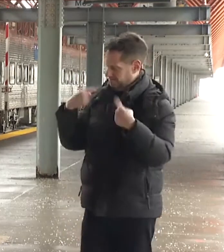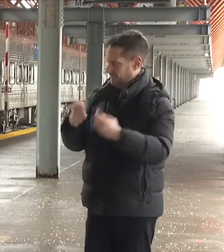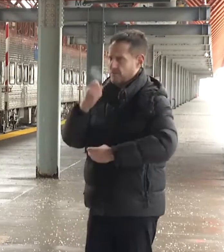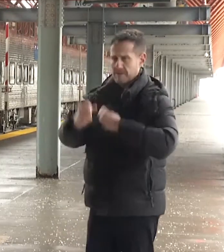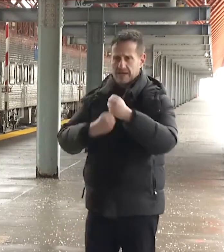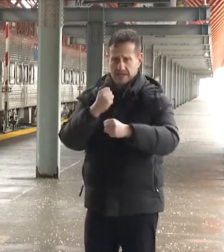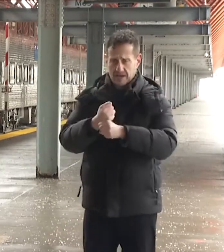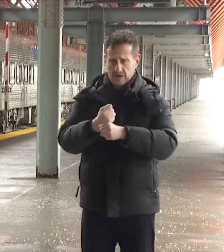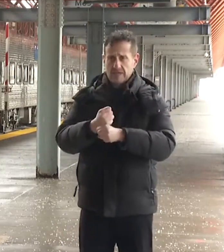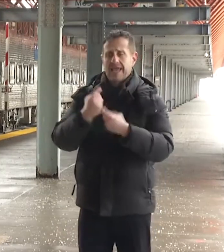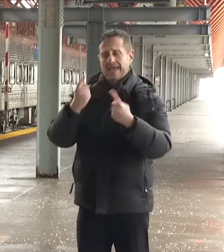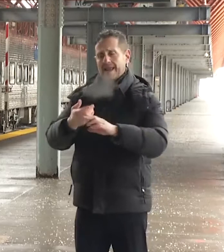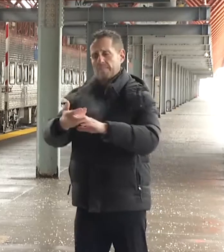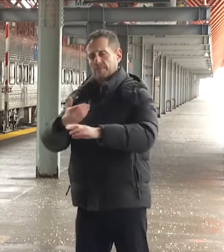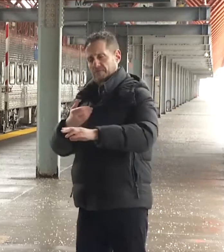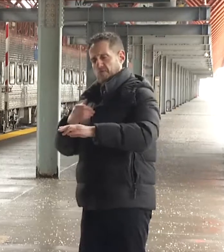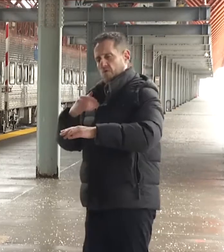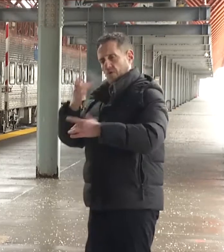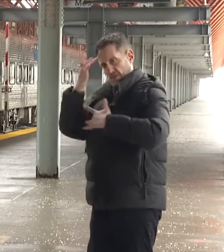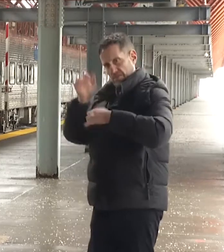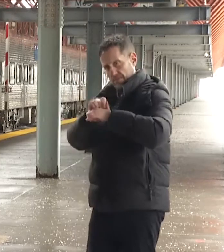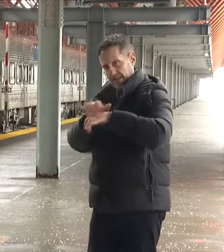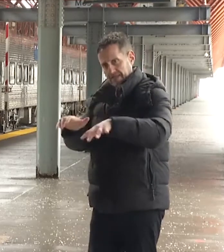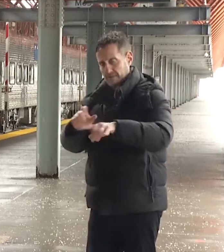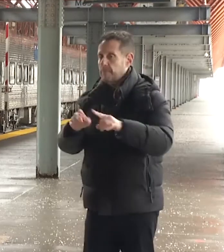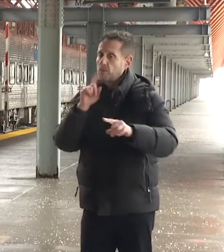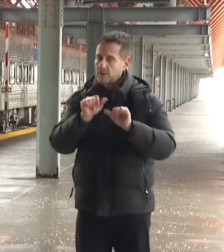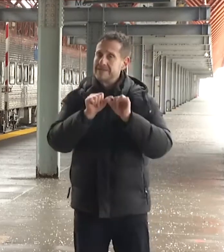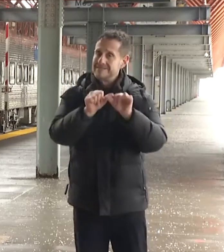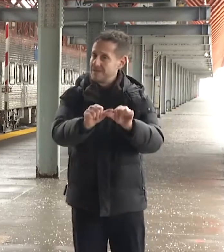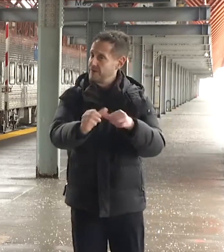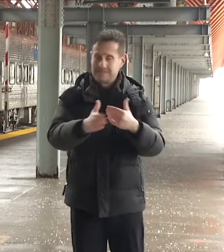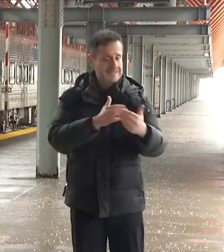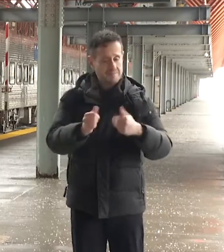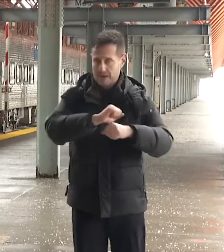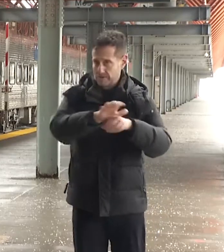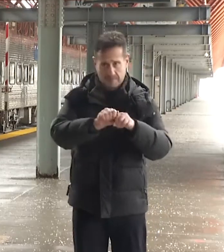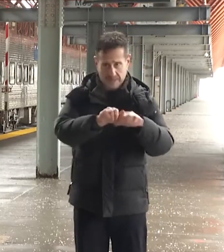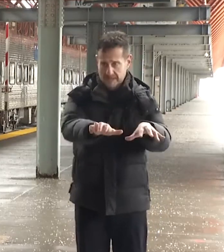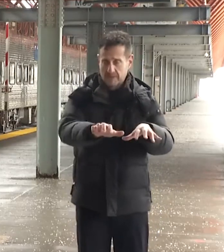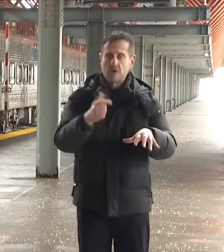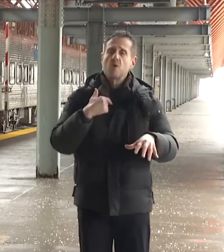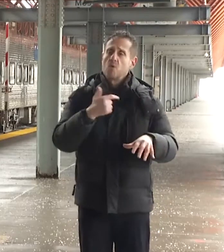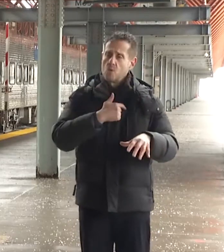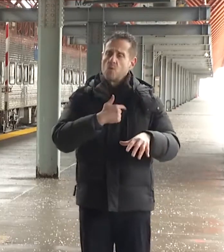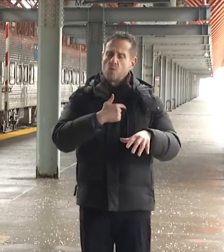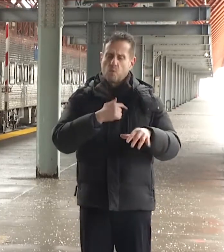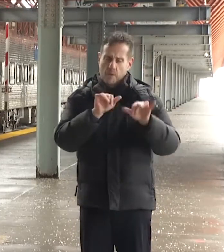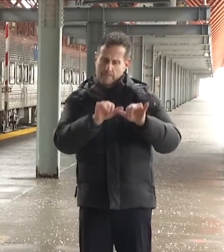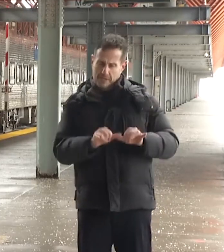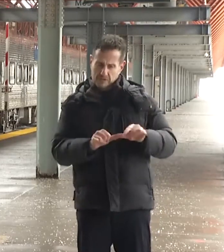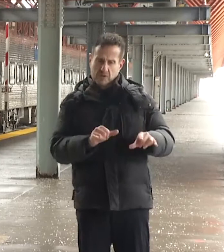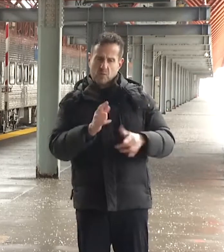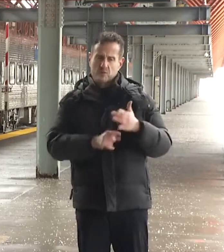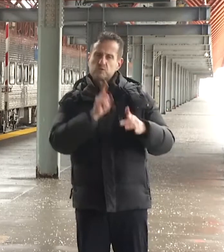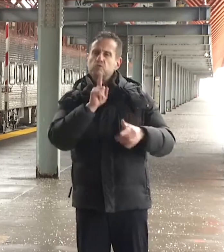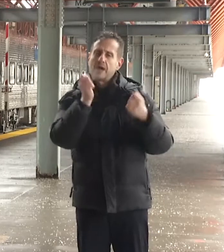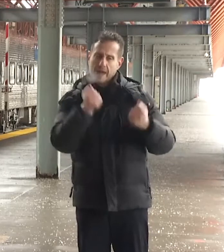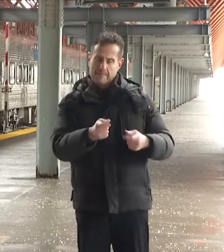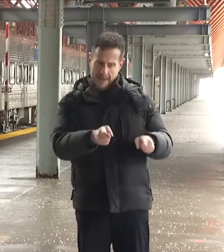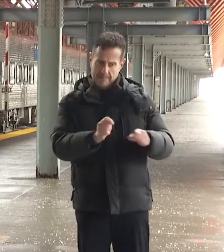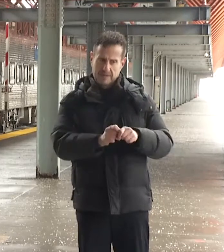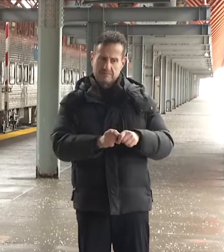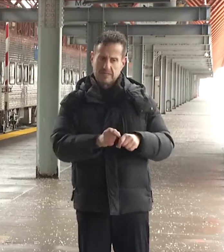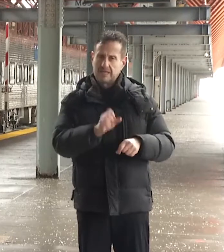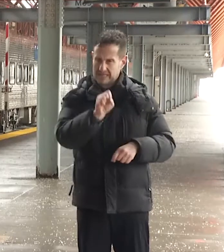the pandemic, and we pressed on despite it. We are adjusting our plans and metrics based on the reality that's on the ground today. We